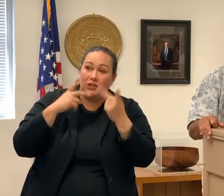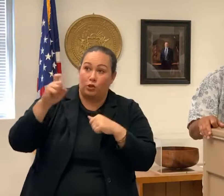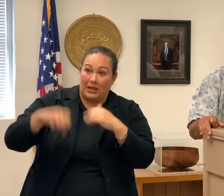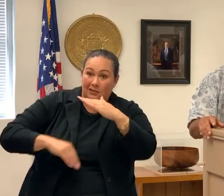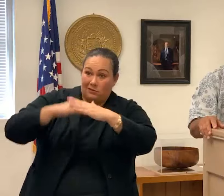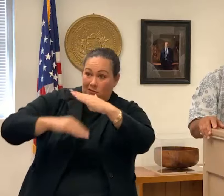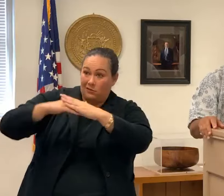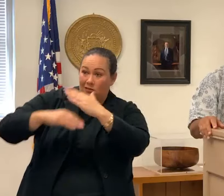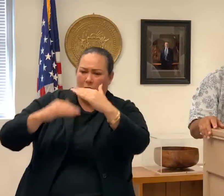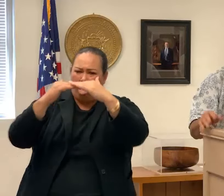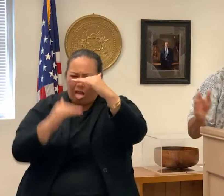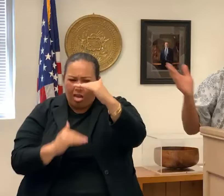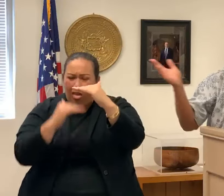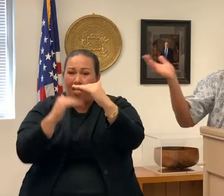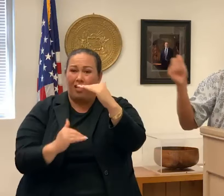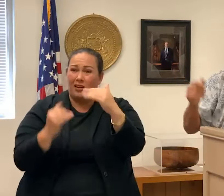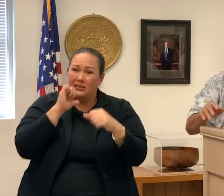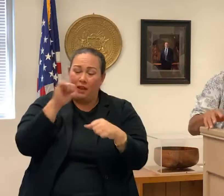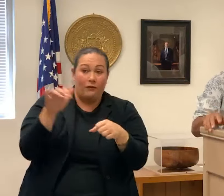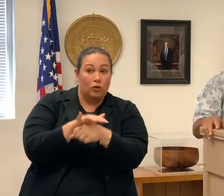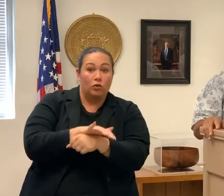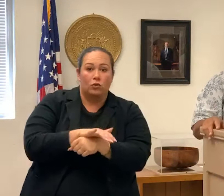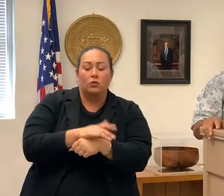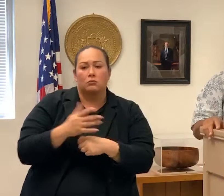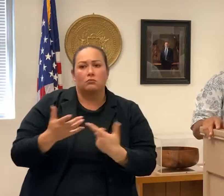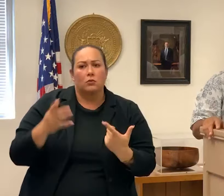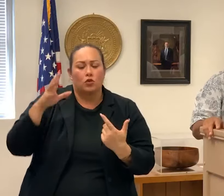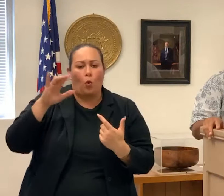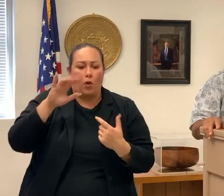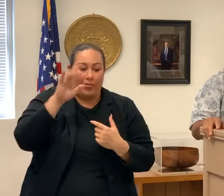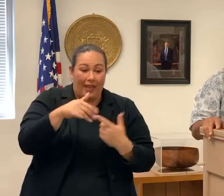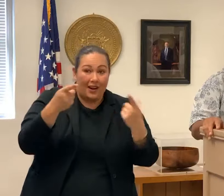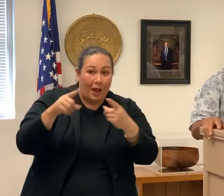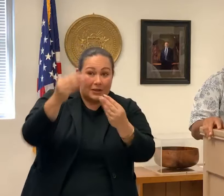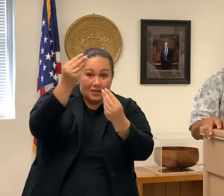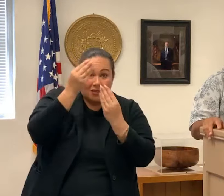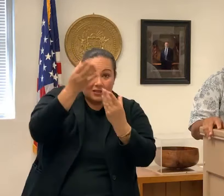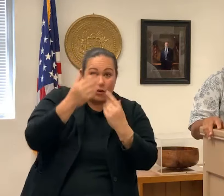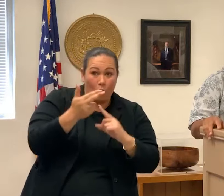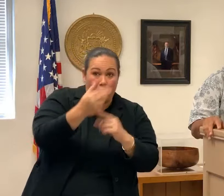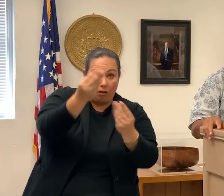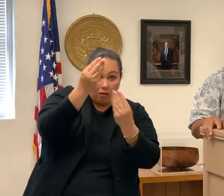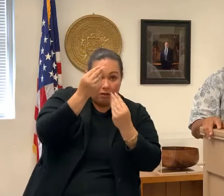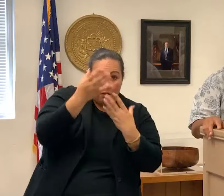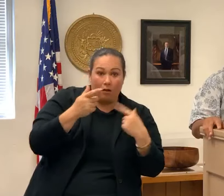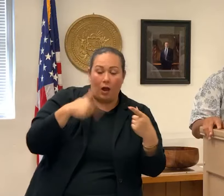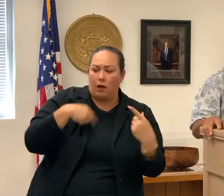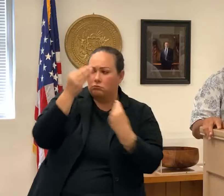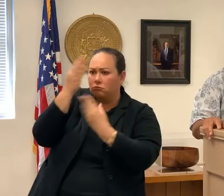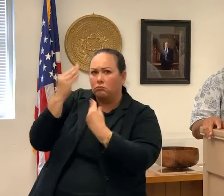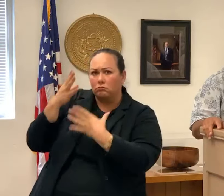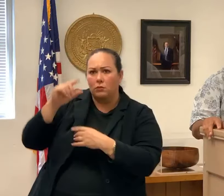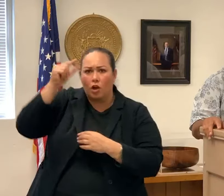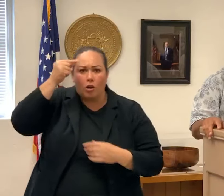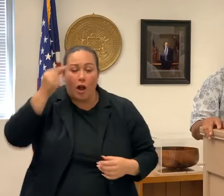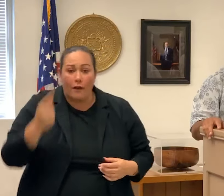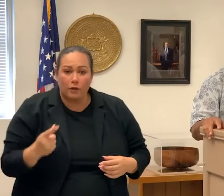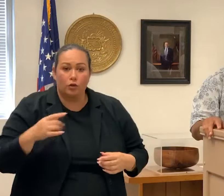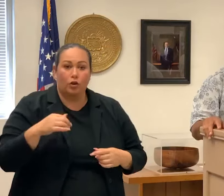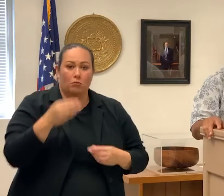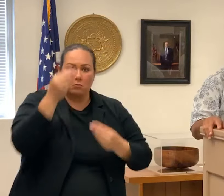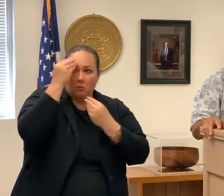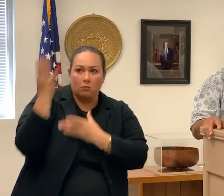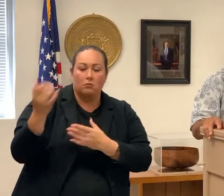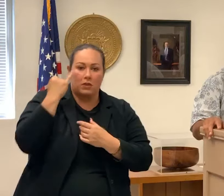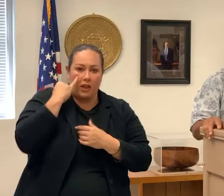there. So every time I have these meetings, I communicate with the governor what the status is like. One of the questions that